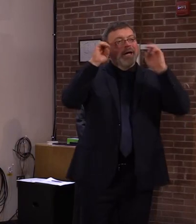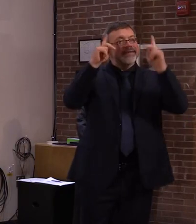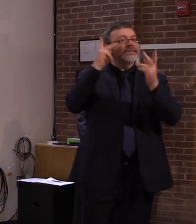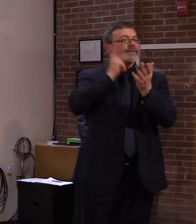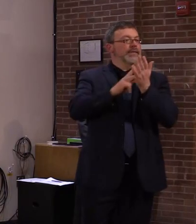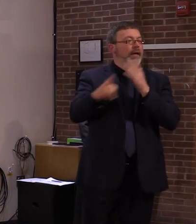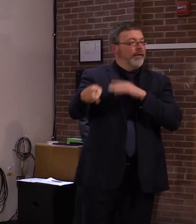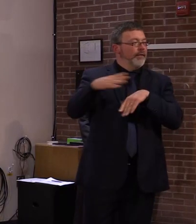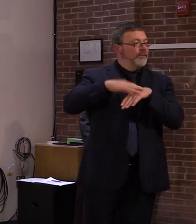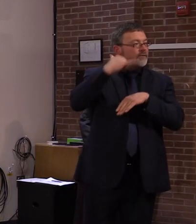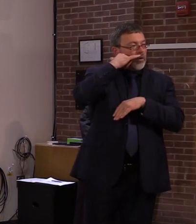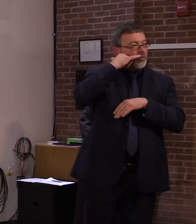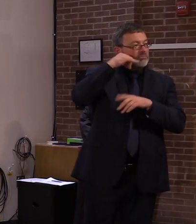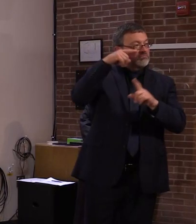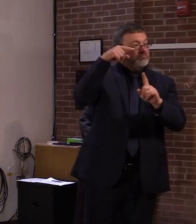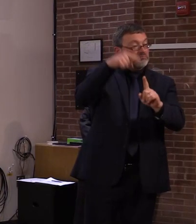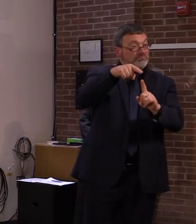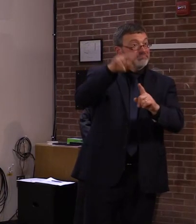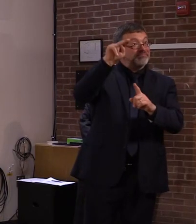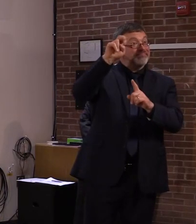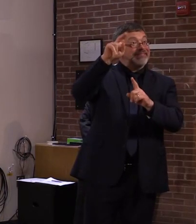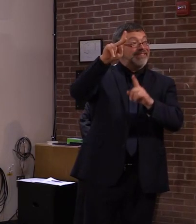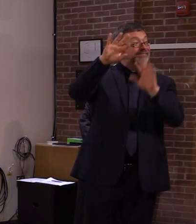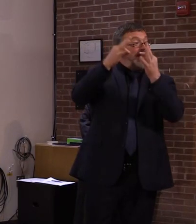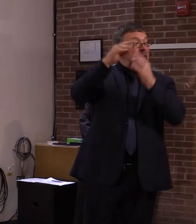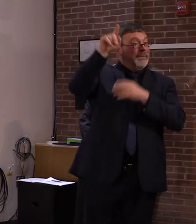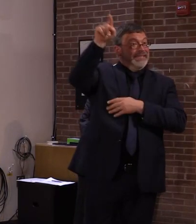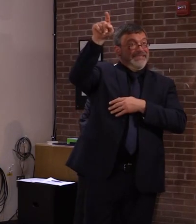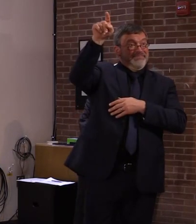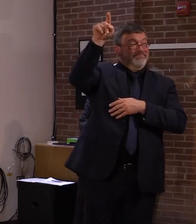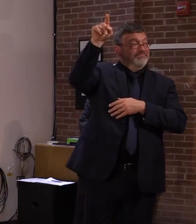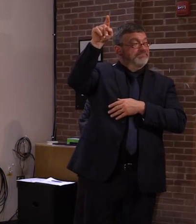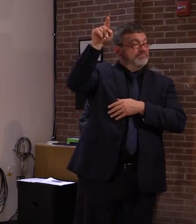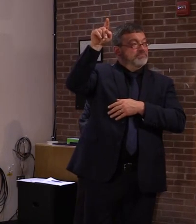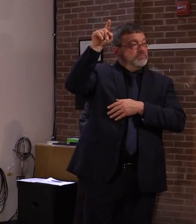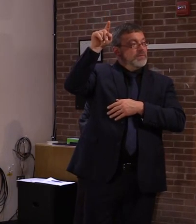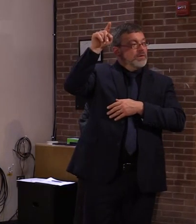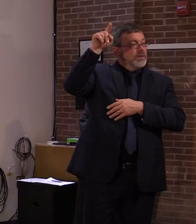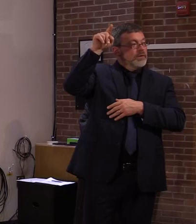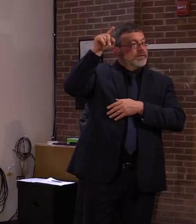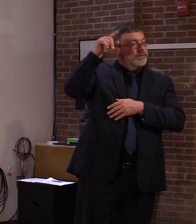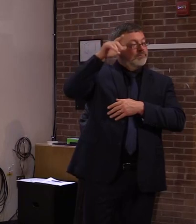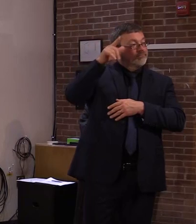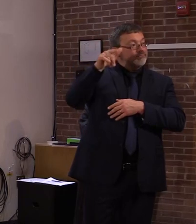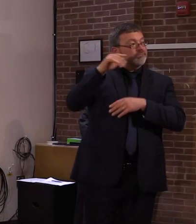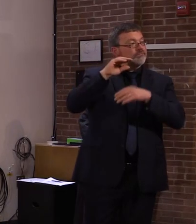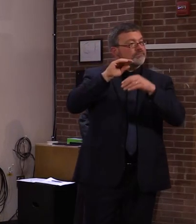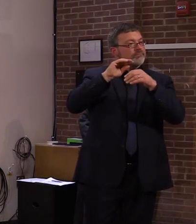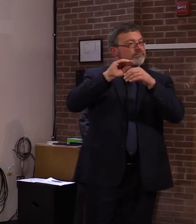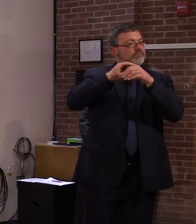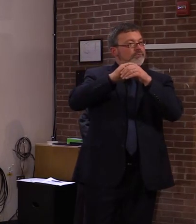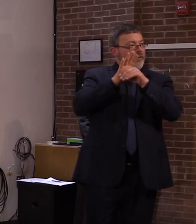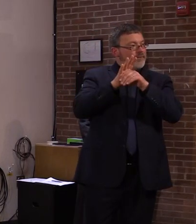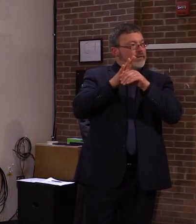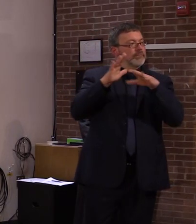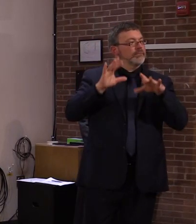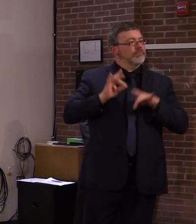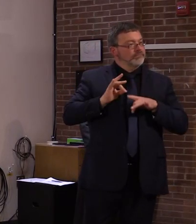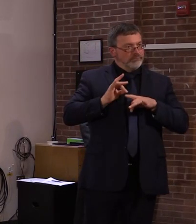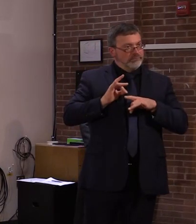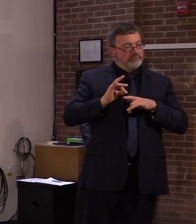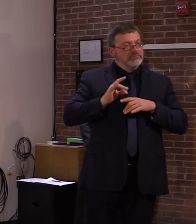up here in the Northeast Kingdom who had to pull their child out of school because she has a medical condition and can't wear a